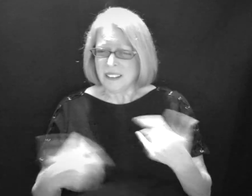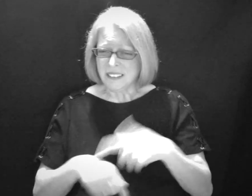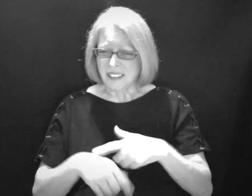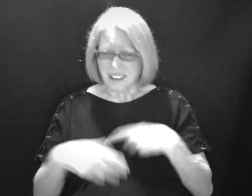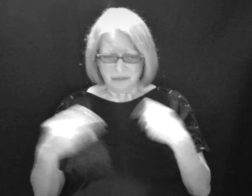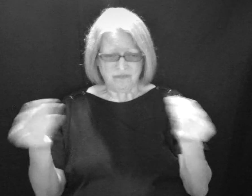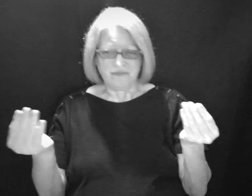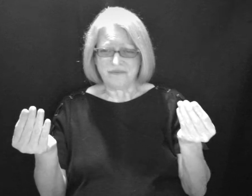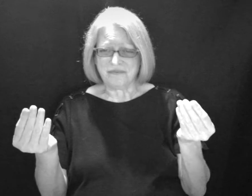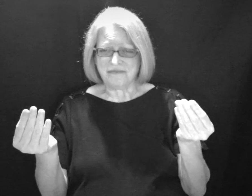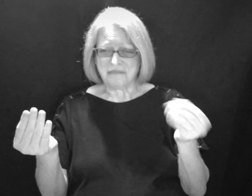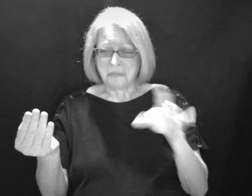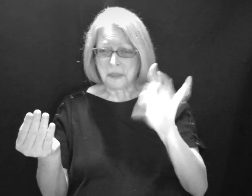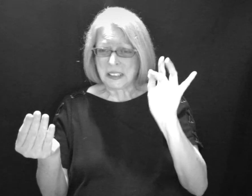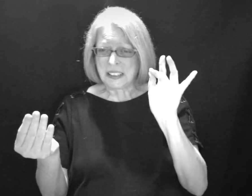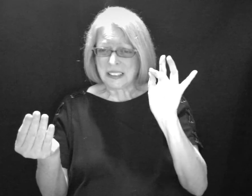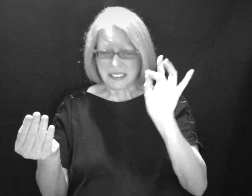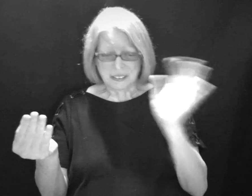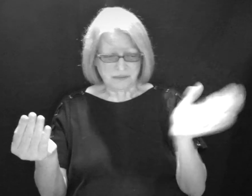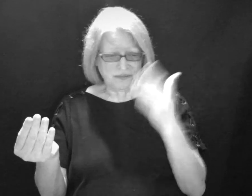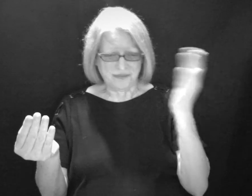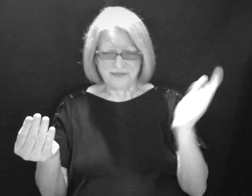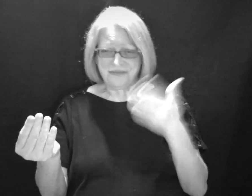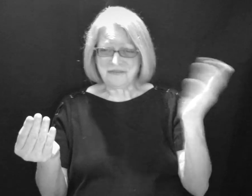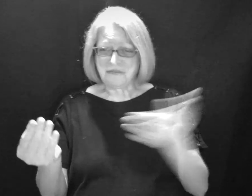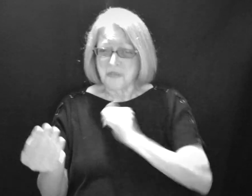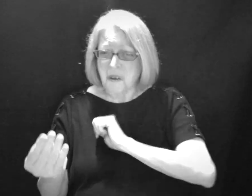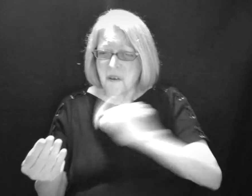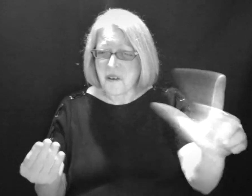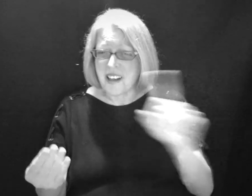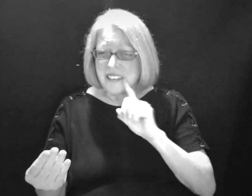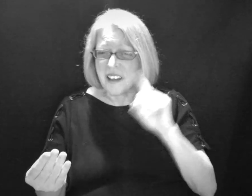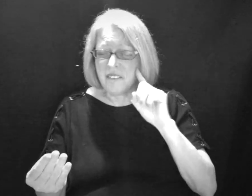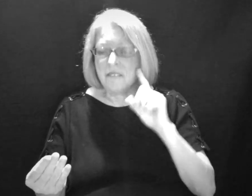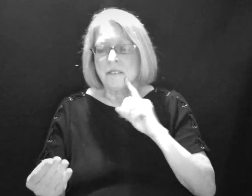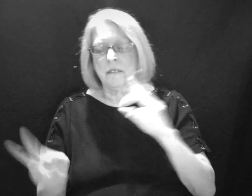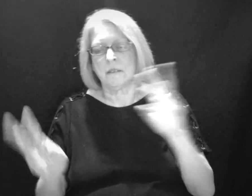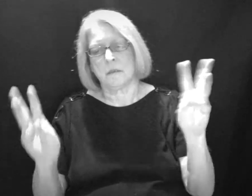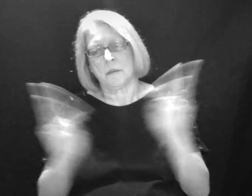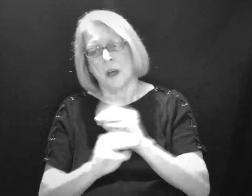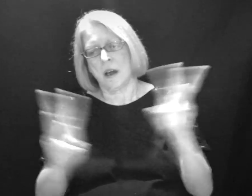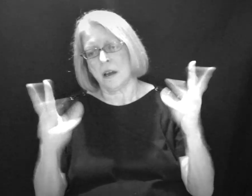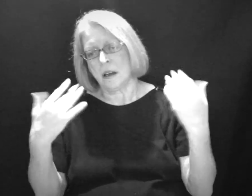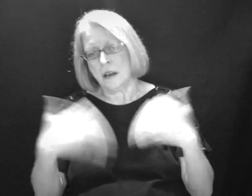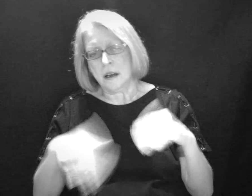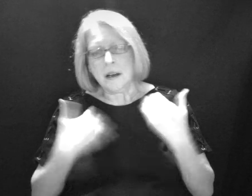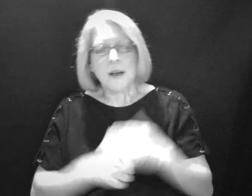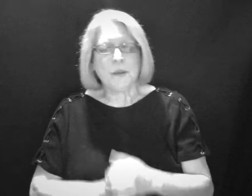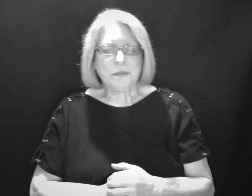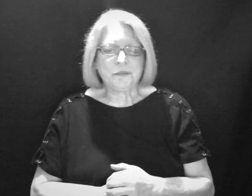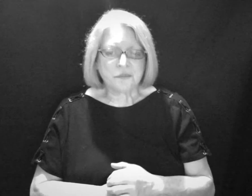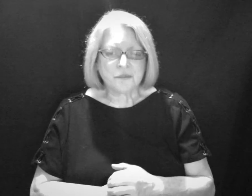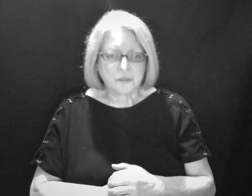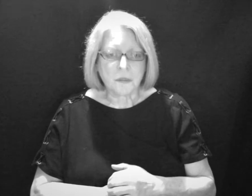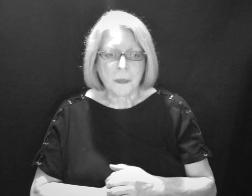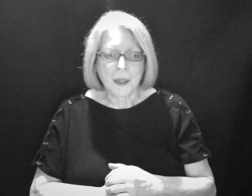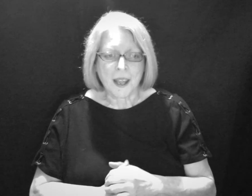23. All right, and all of these settings are over here. If we look over here, 23, white, 2 pixels,